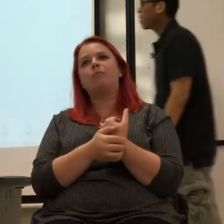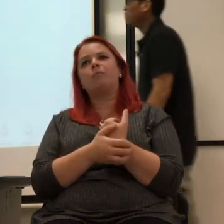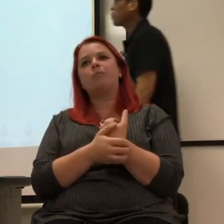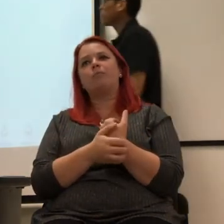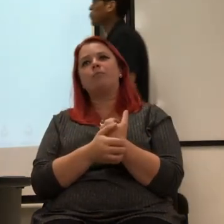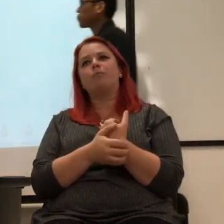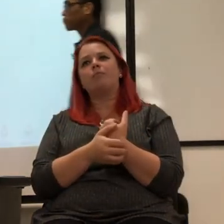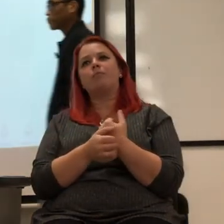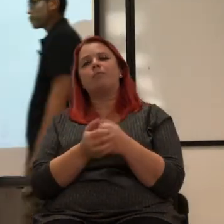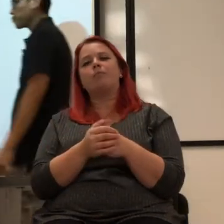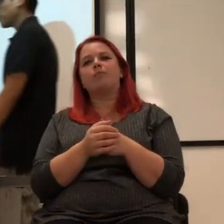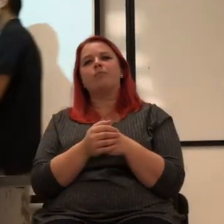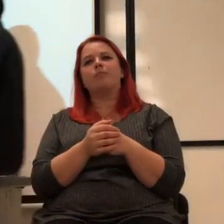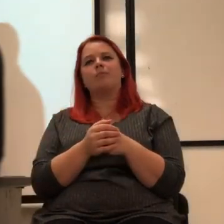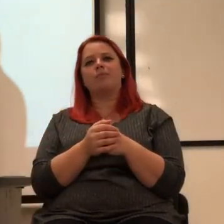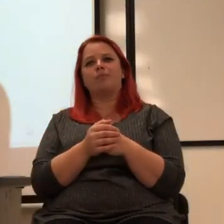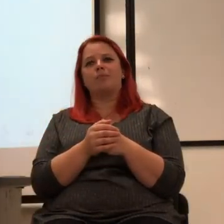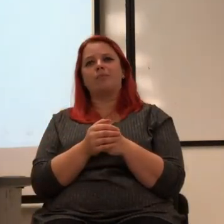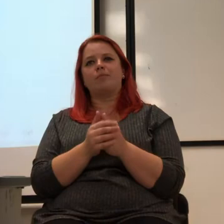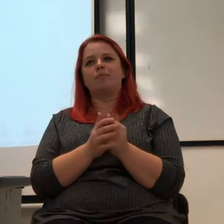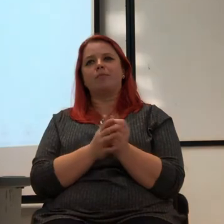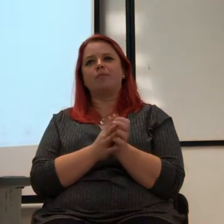Okay, now,